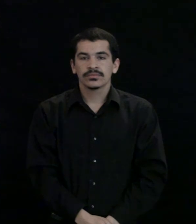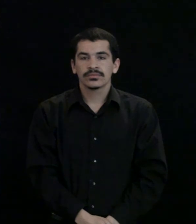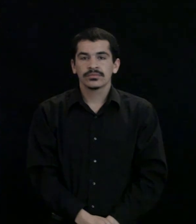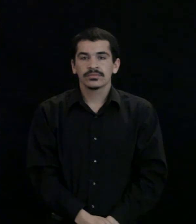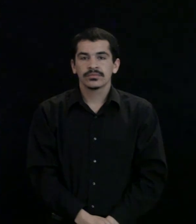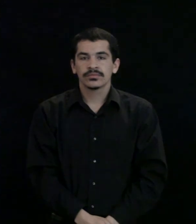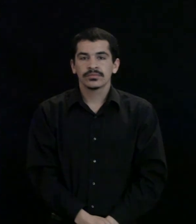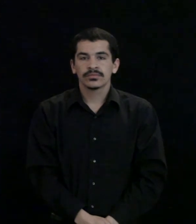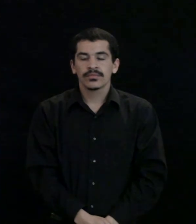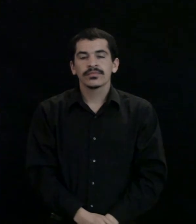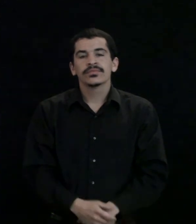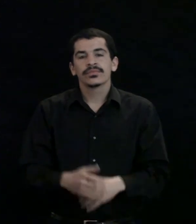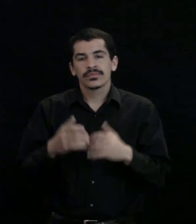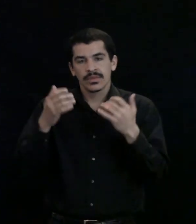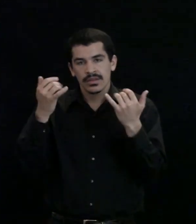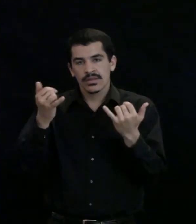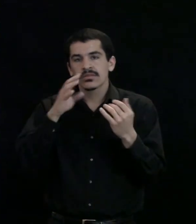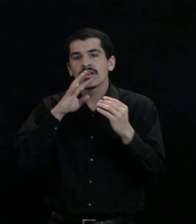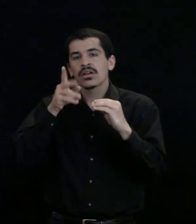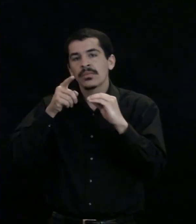Space needs.